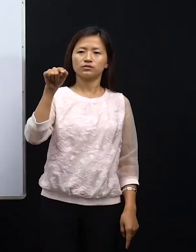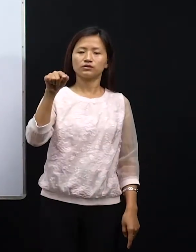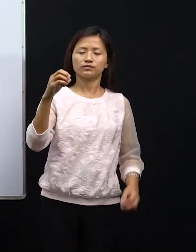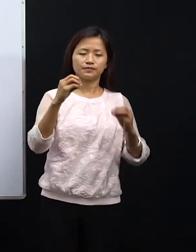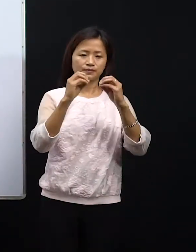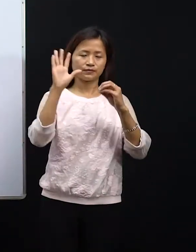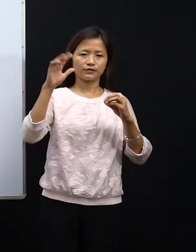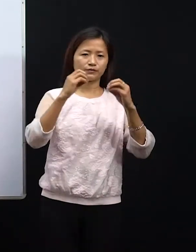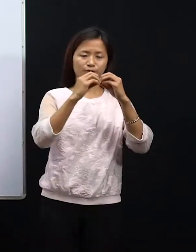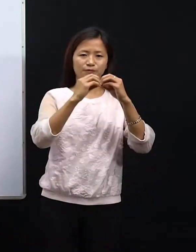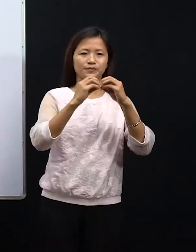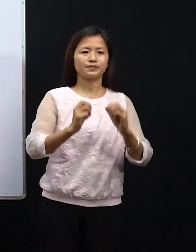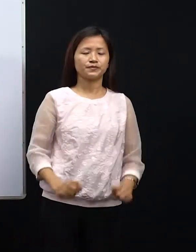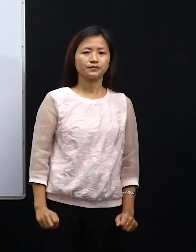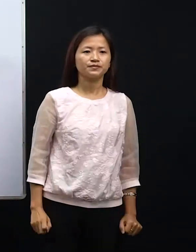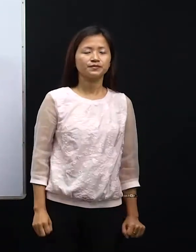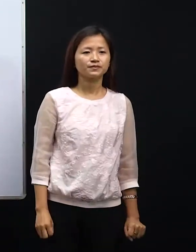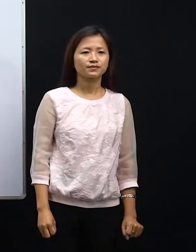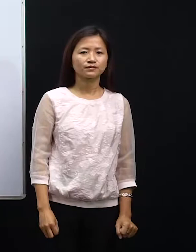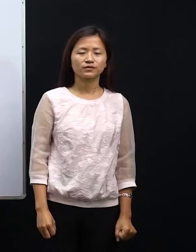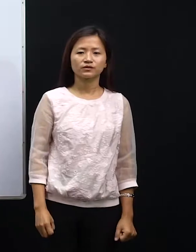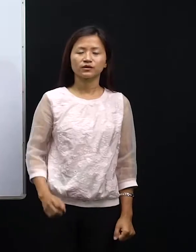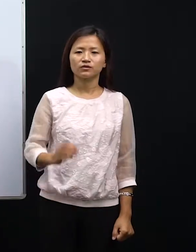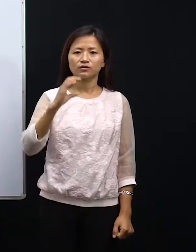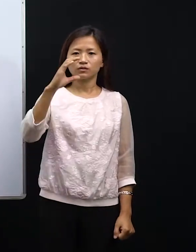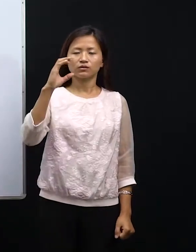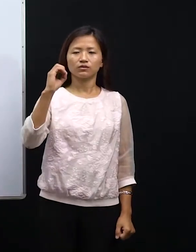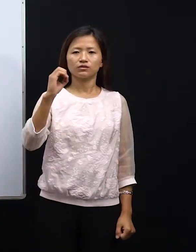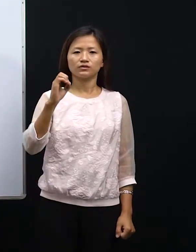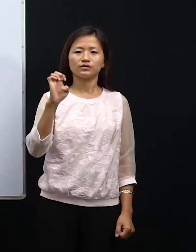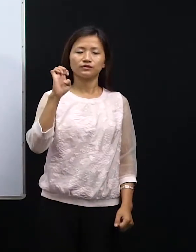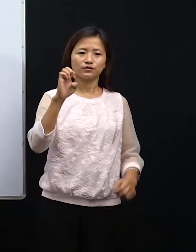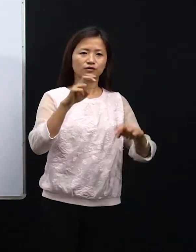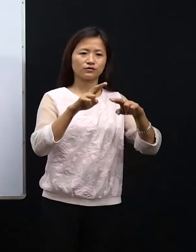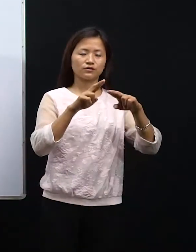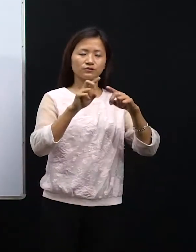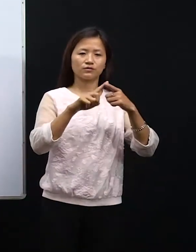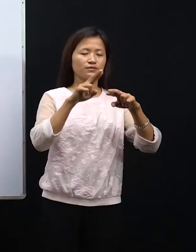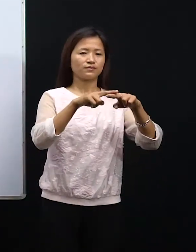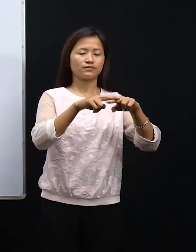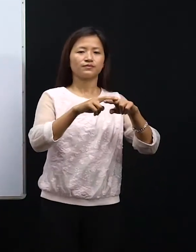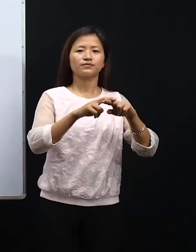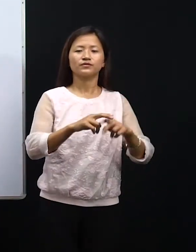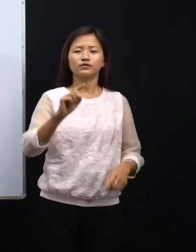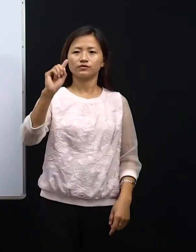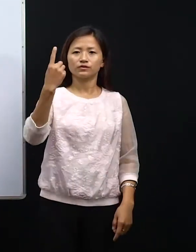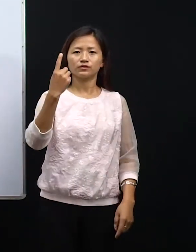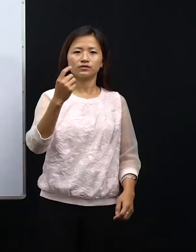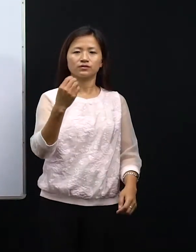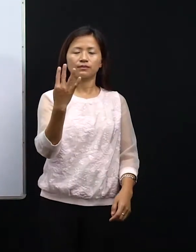0.5b. These are your terms, okay? And for coefficients, your coefficient for the first number